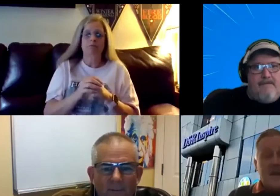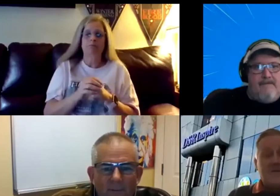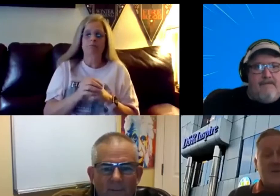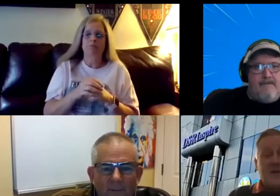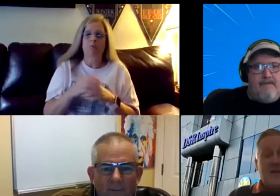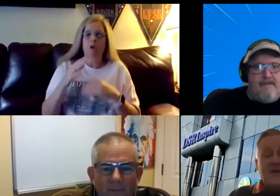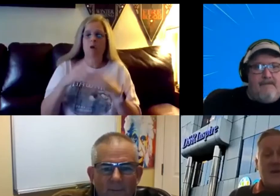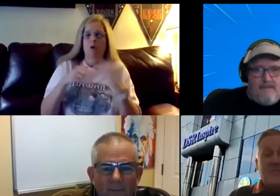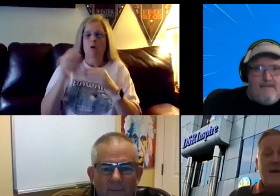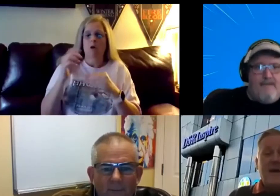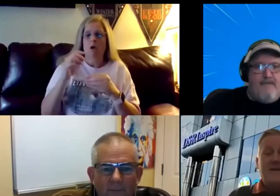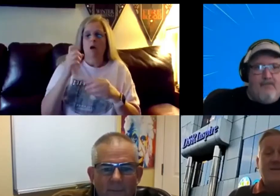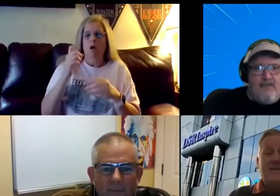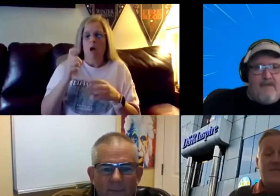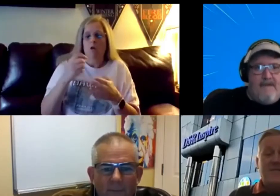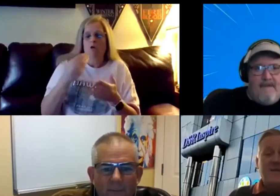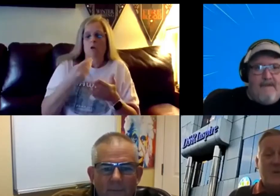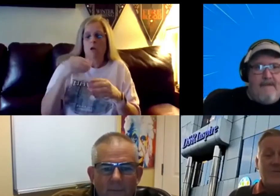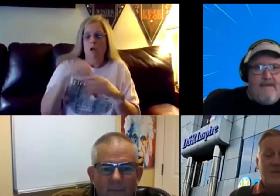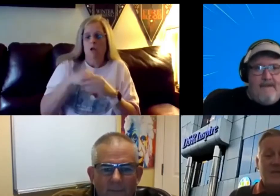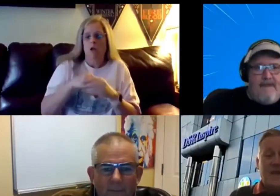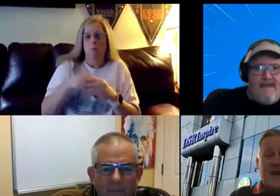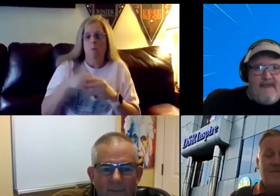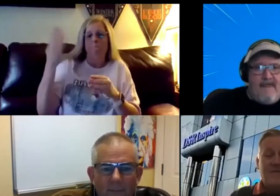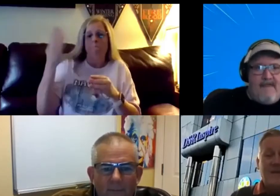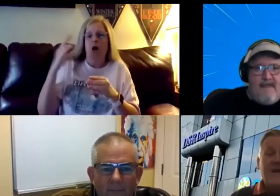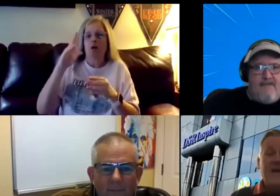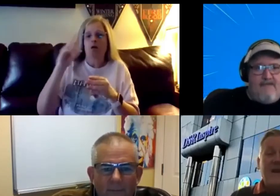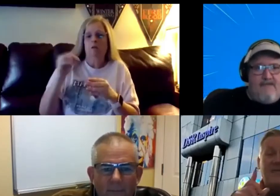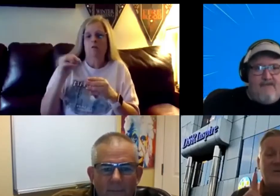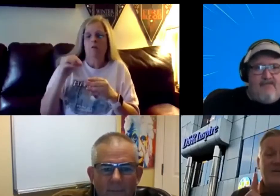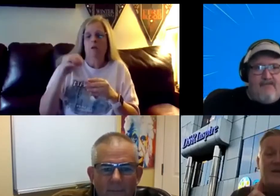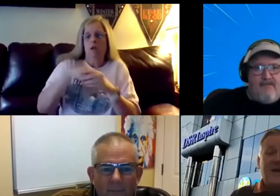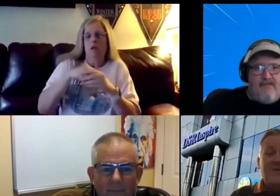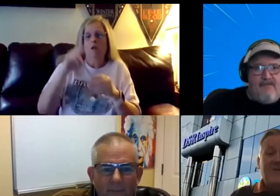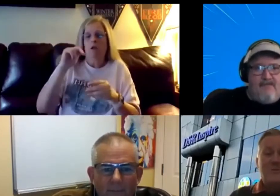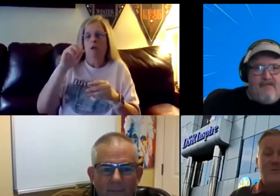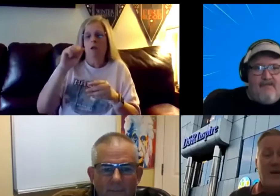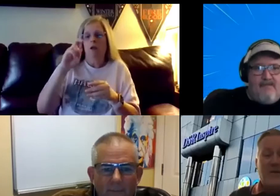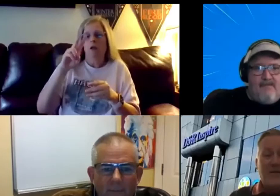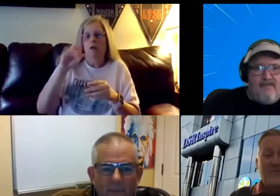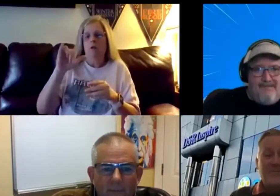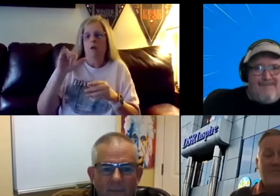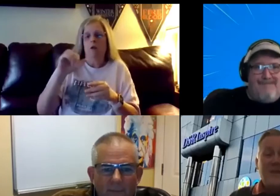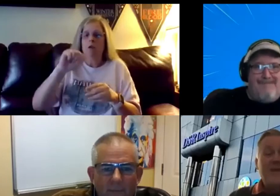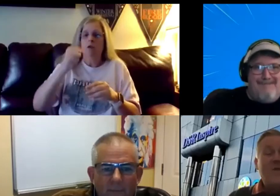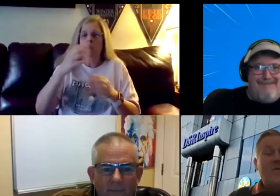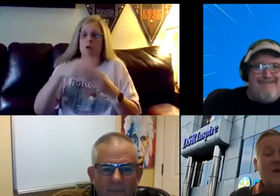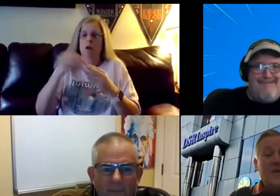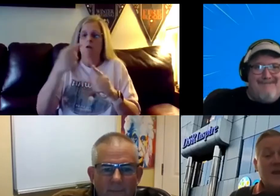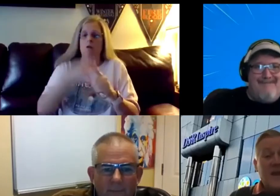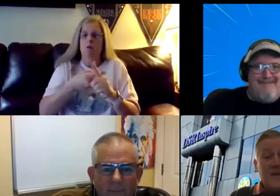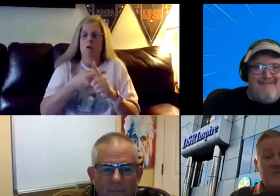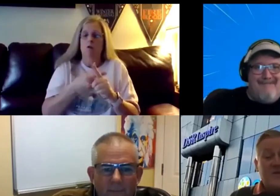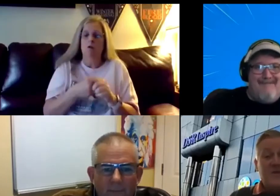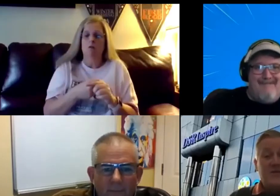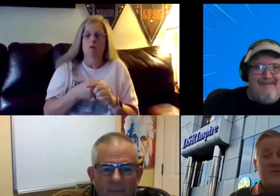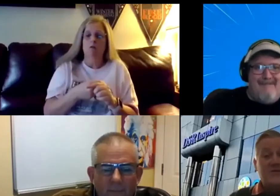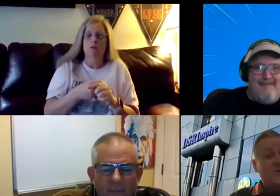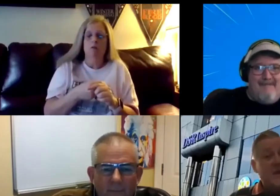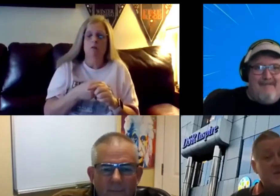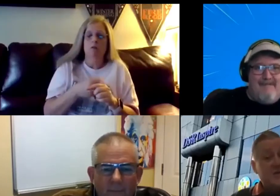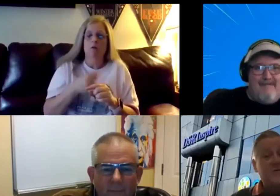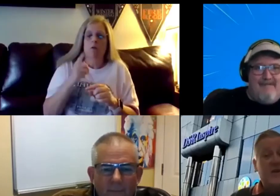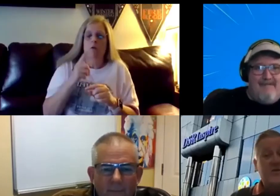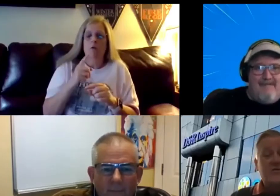build extra income back in the 70s when I was in the Navy, and it was $10 a month. One of the last ventures,